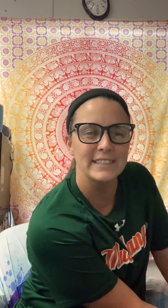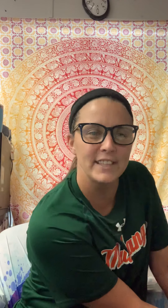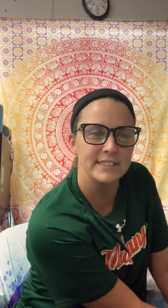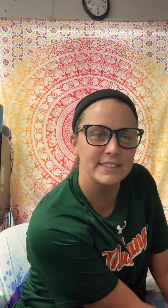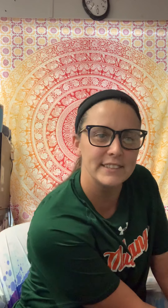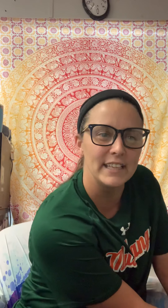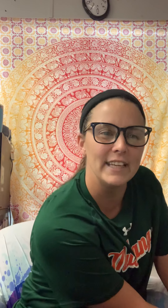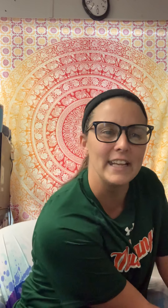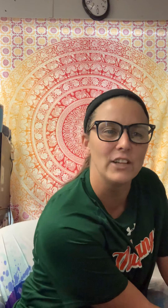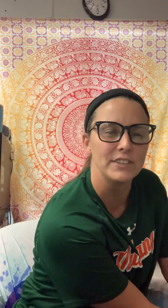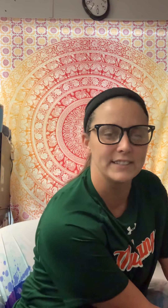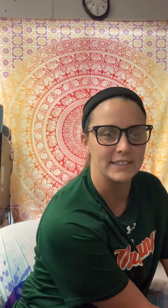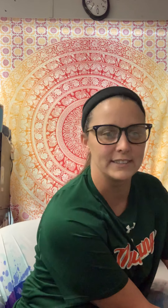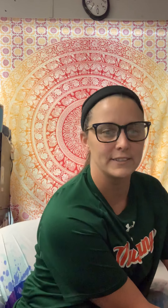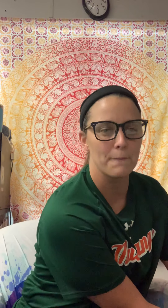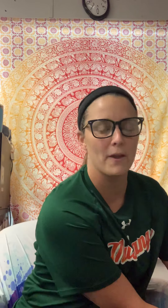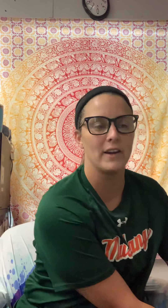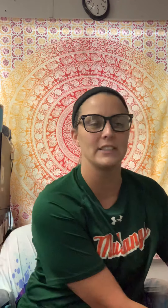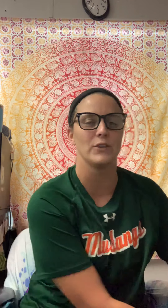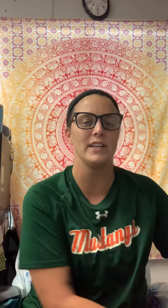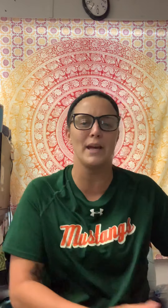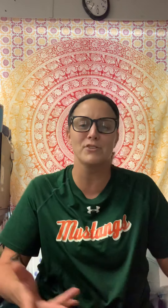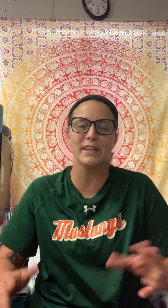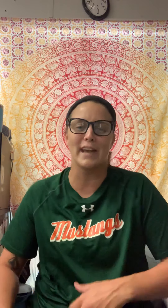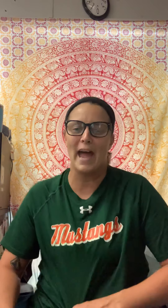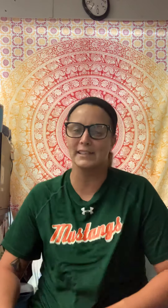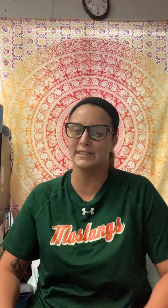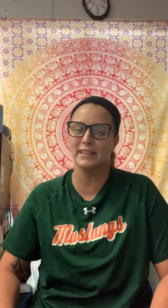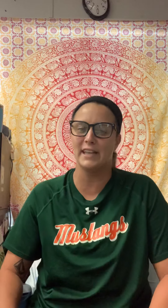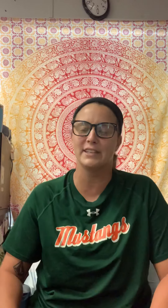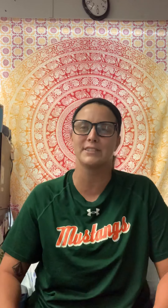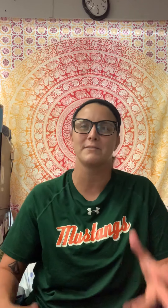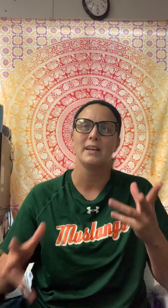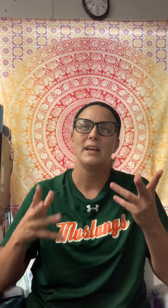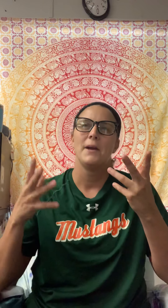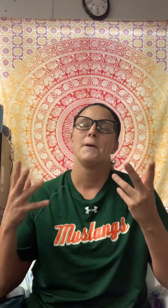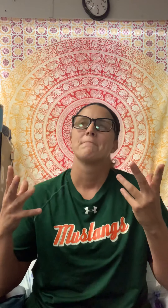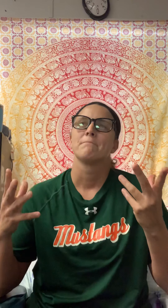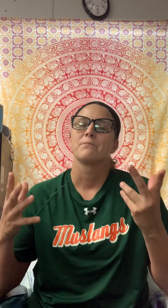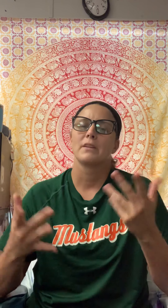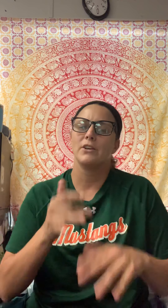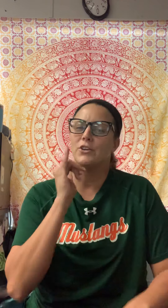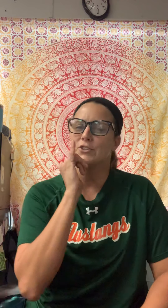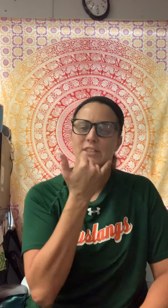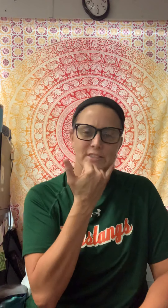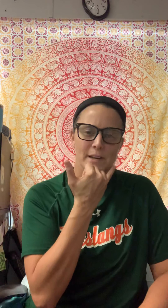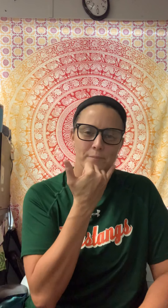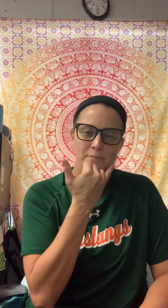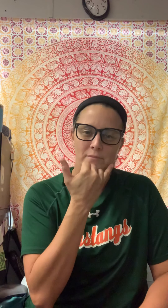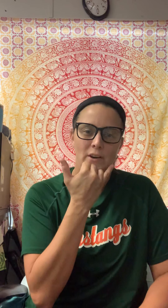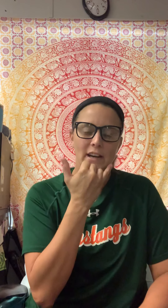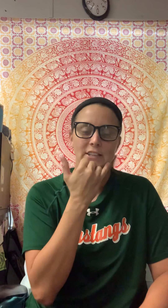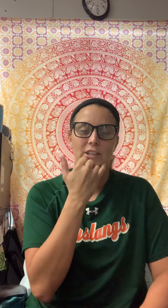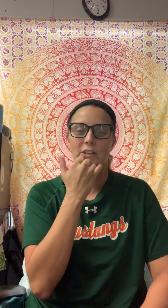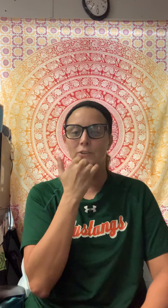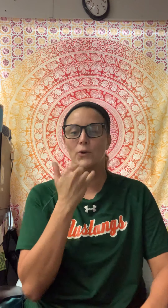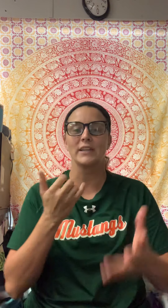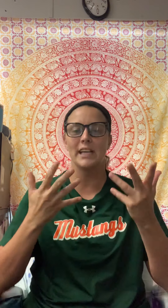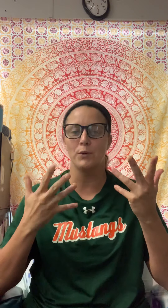Accidents and illnesses. All right, so anytime there's like an accident, you use this sign. All right, so for example, when I